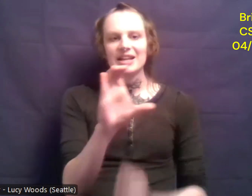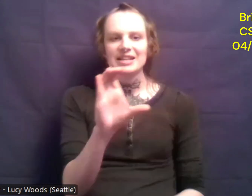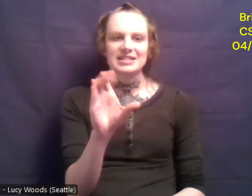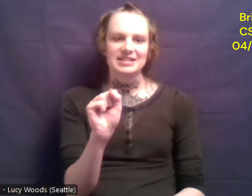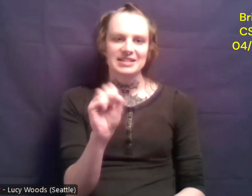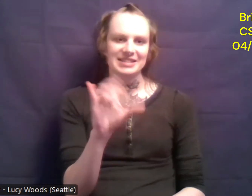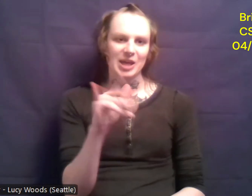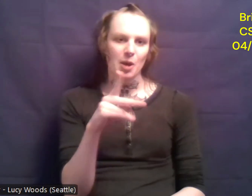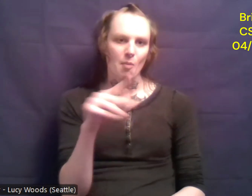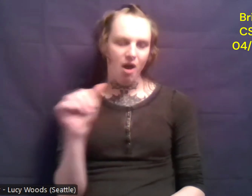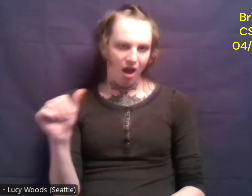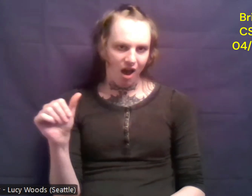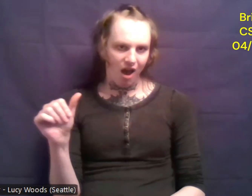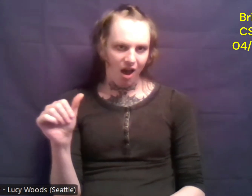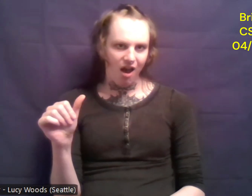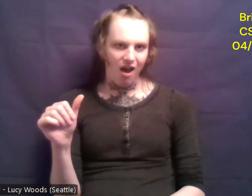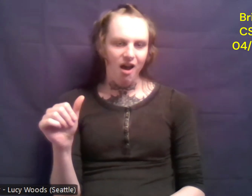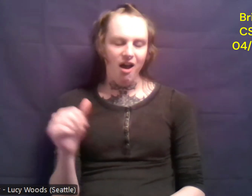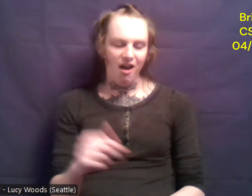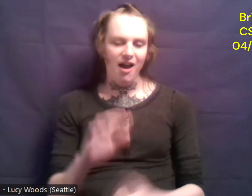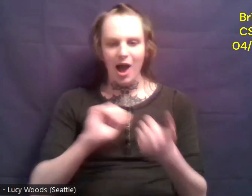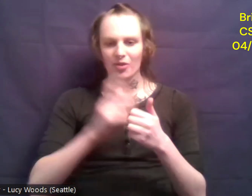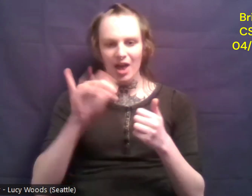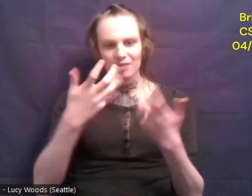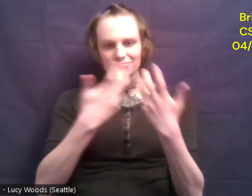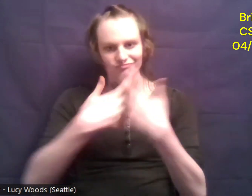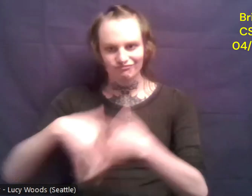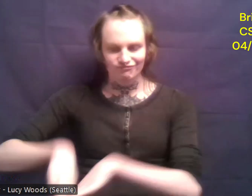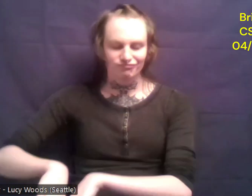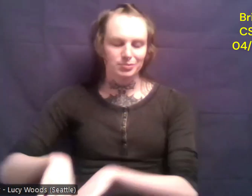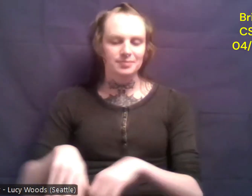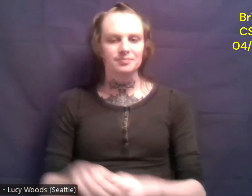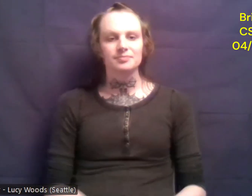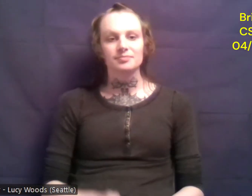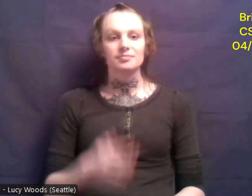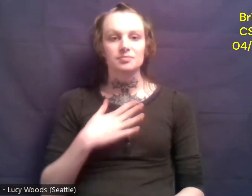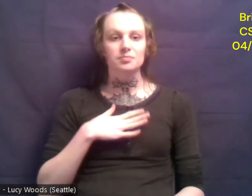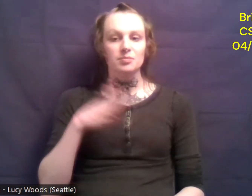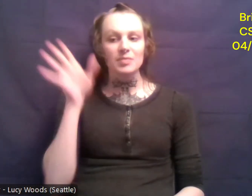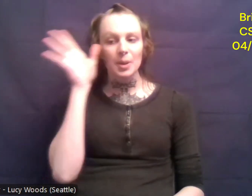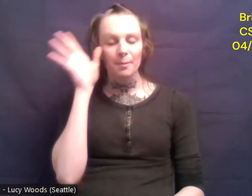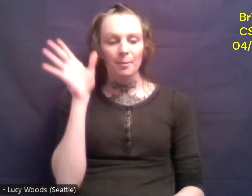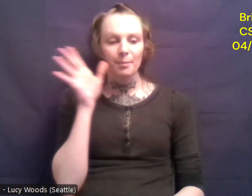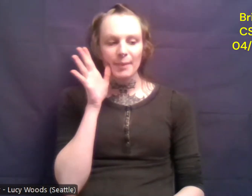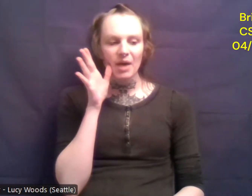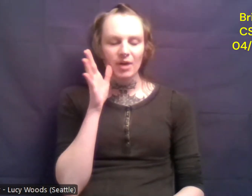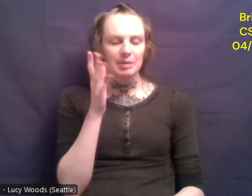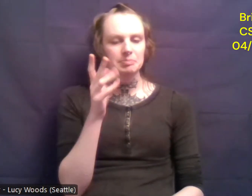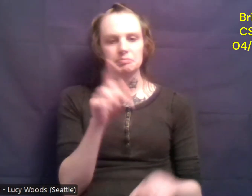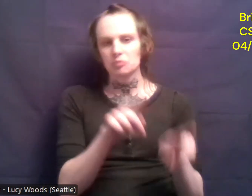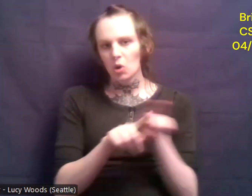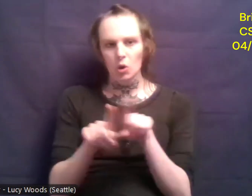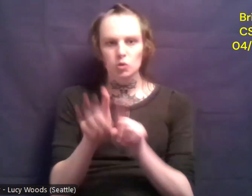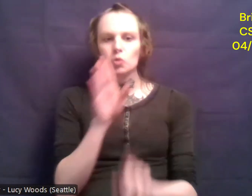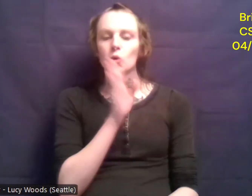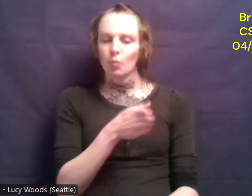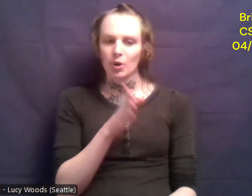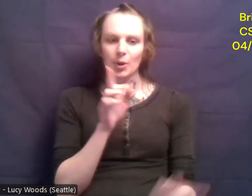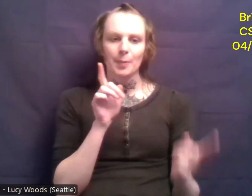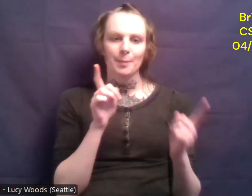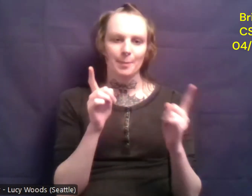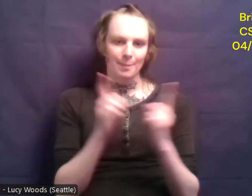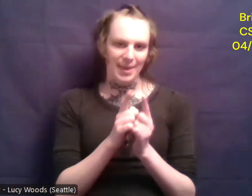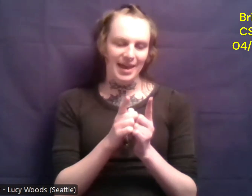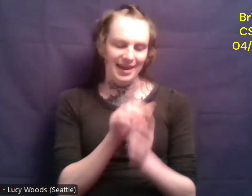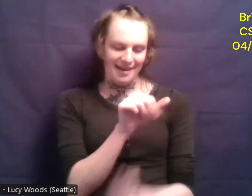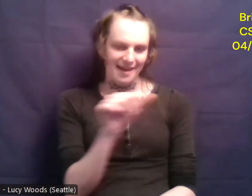all came into play. My parents are also sober. They met in AA, and